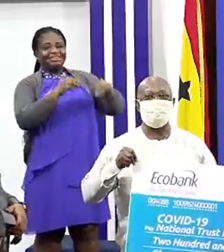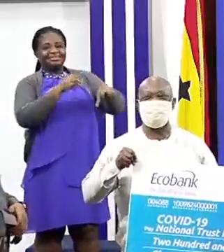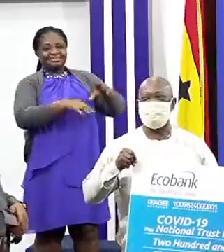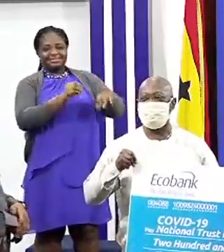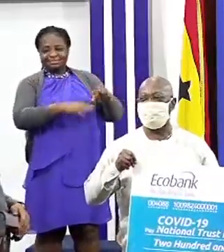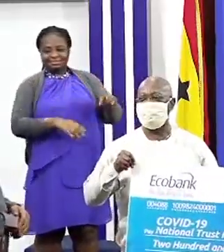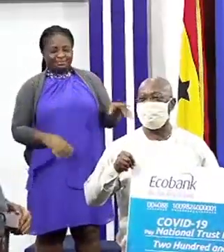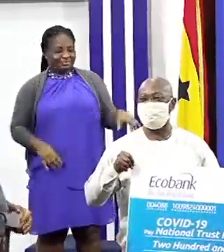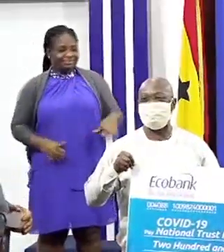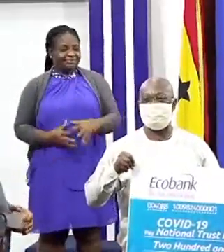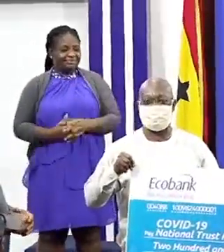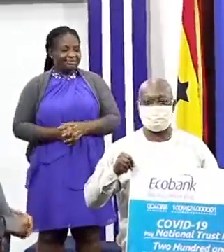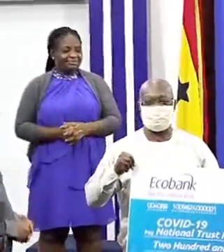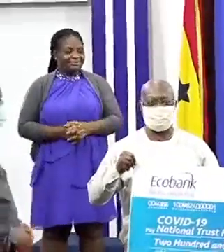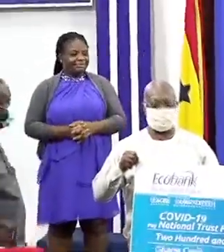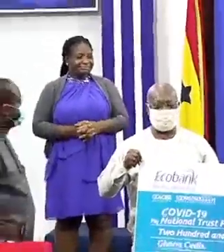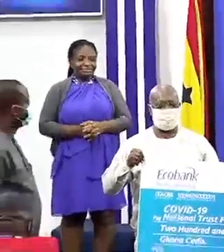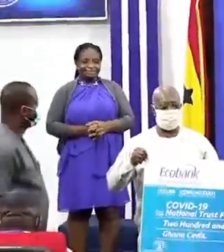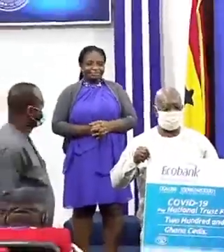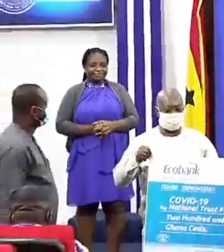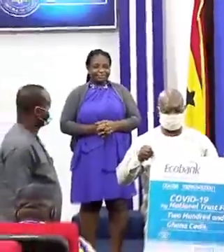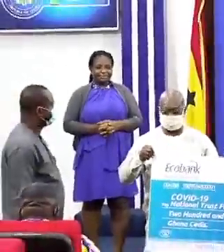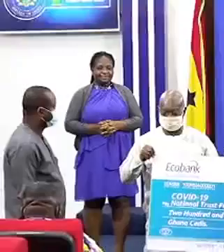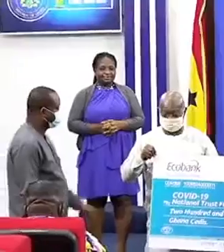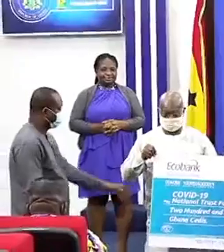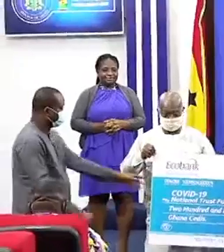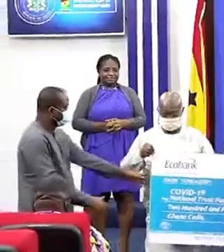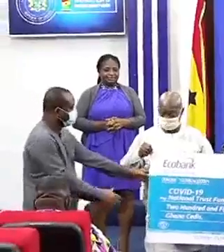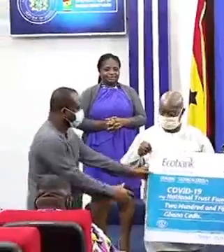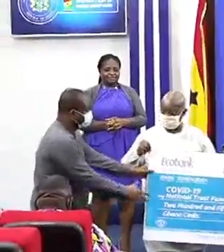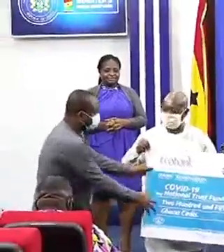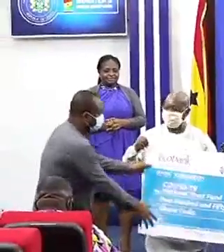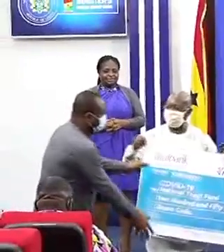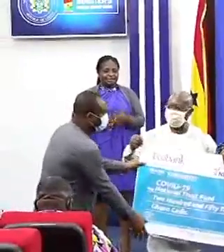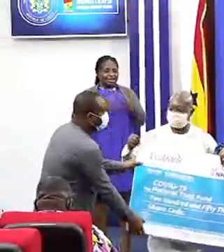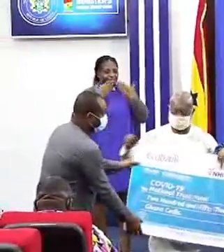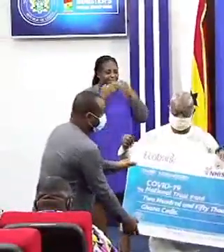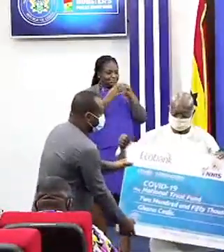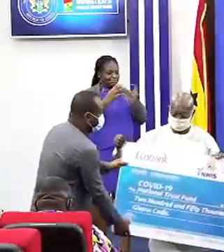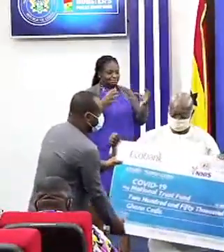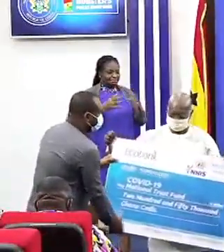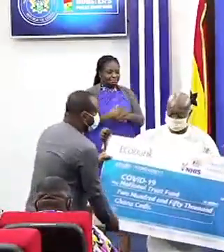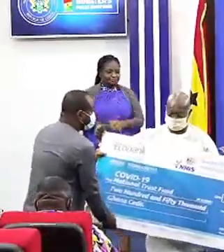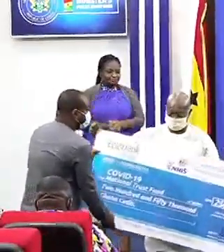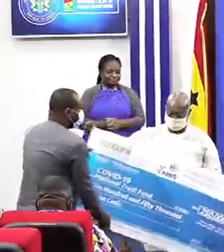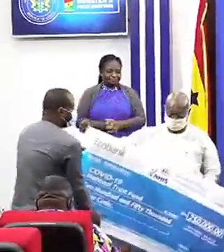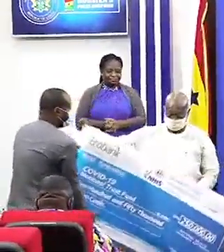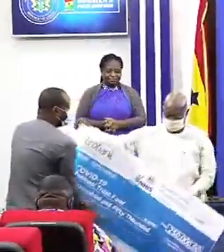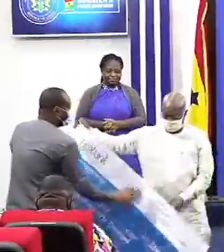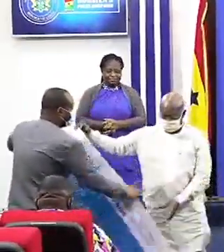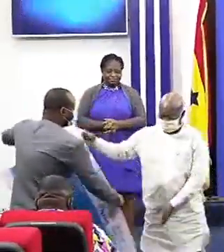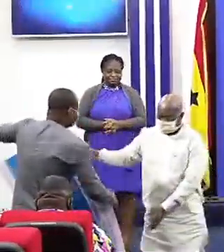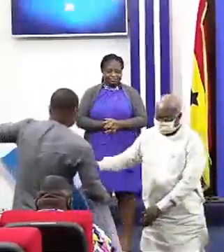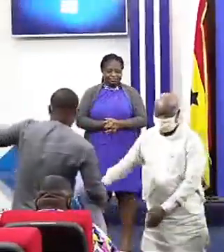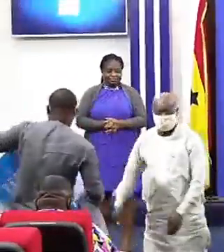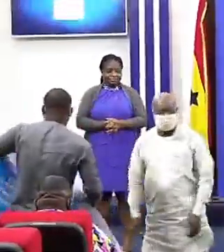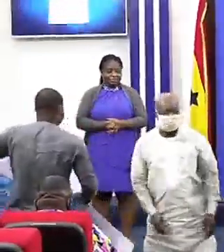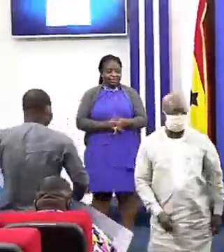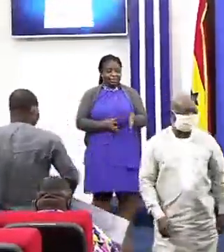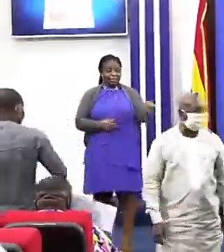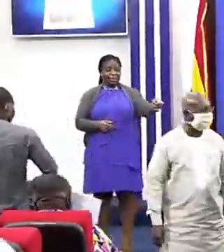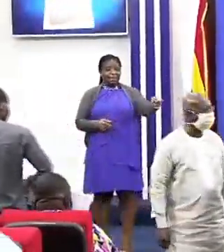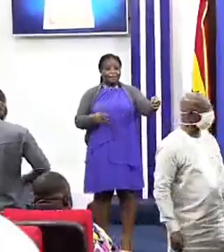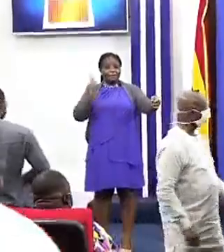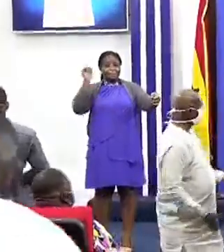from the National Health Insurance Authority. Thank you so much. Thank you so much. Ordinarily, you should be paying for